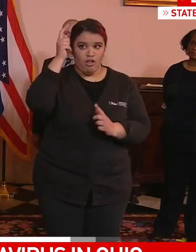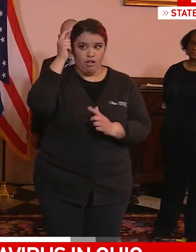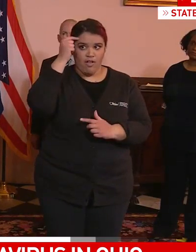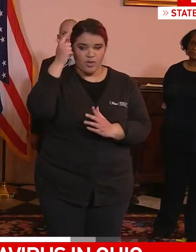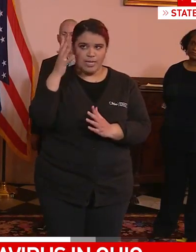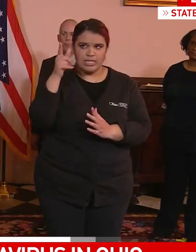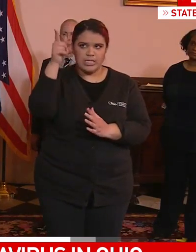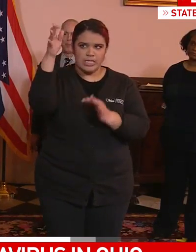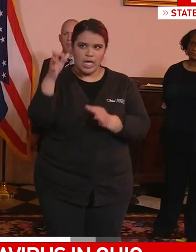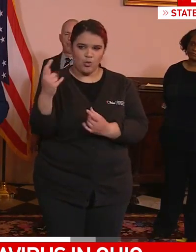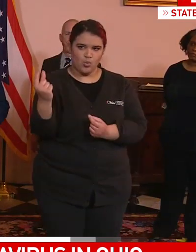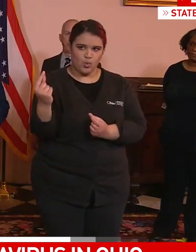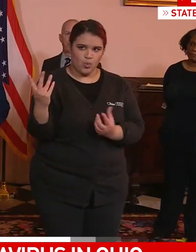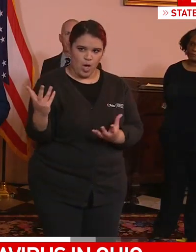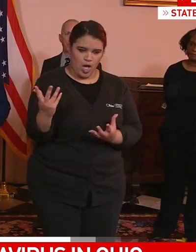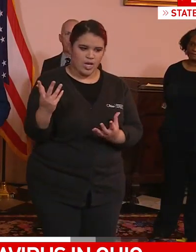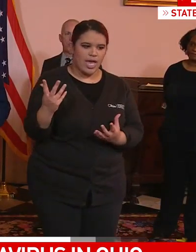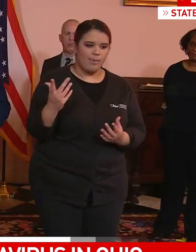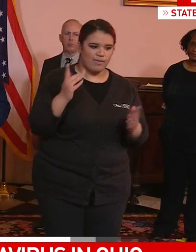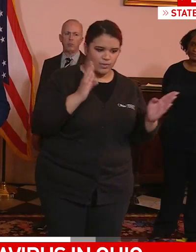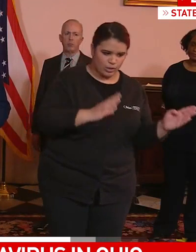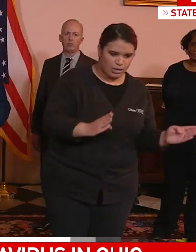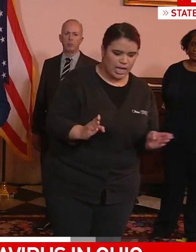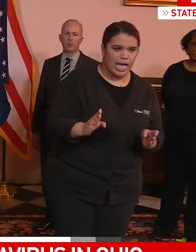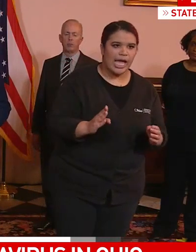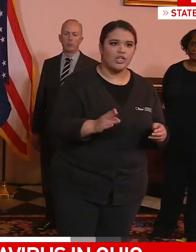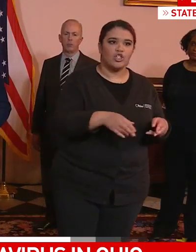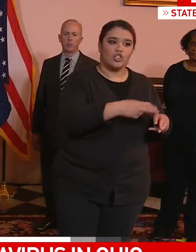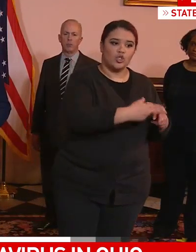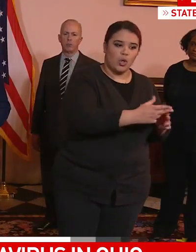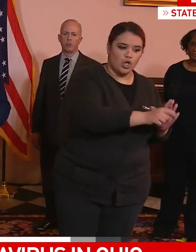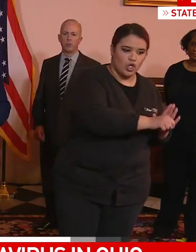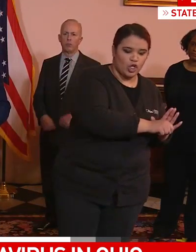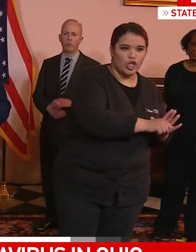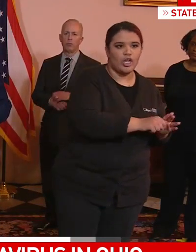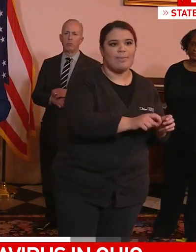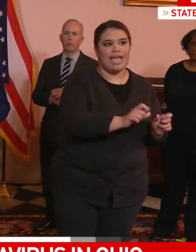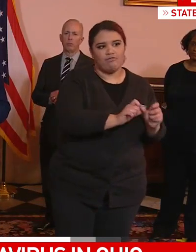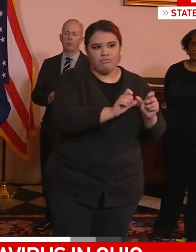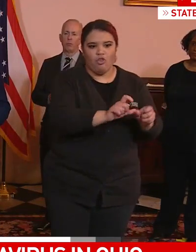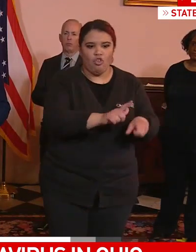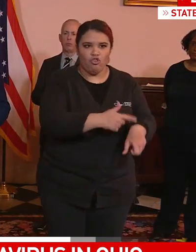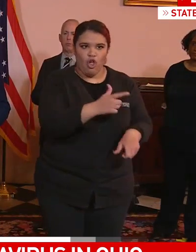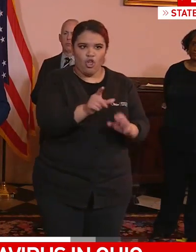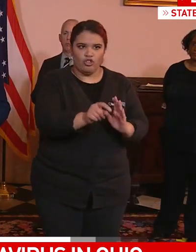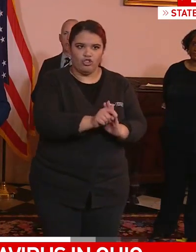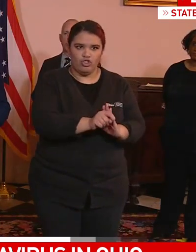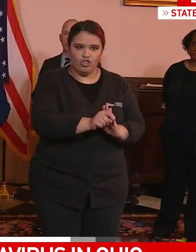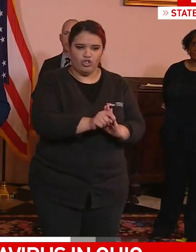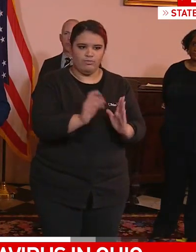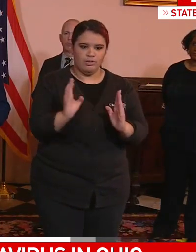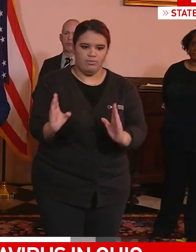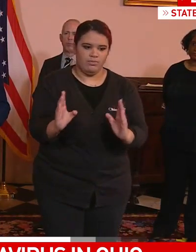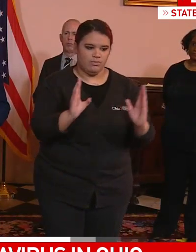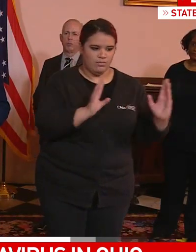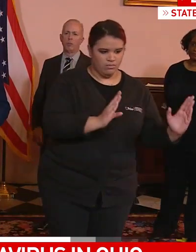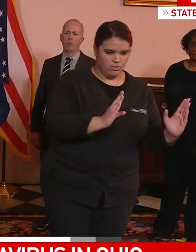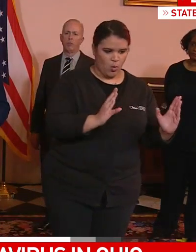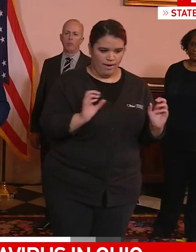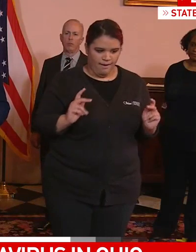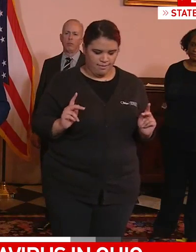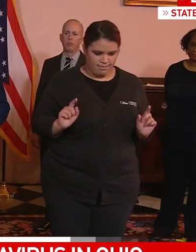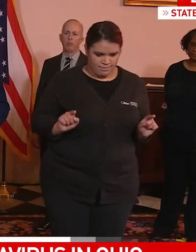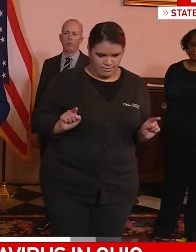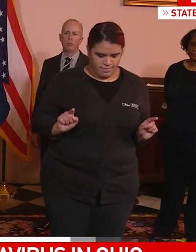other short-term, long-term solutions. Certainly the General Assembly will need to take action at some point in time